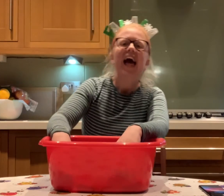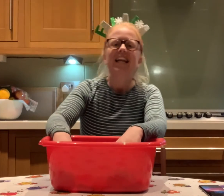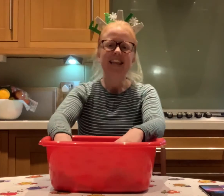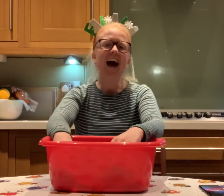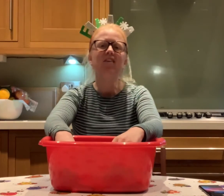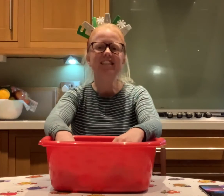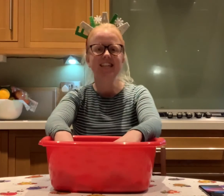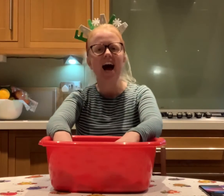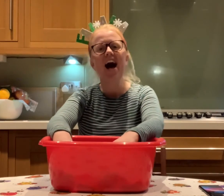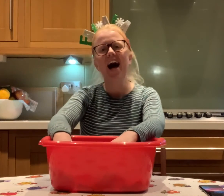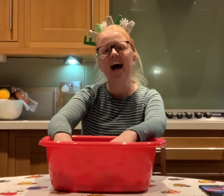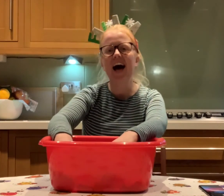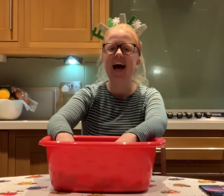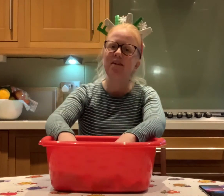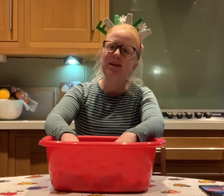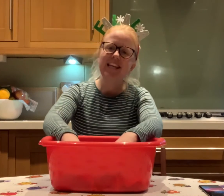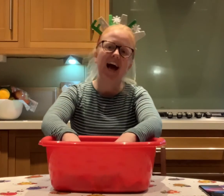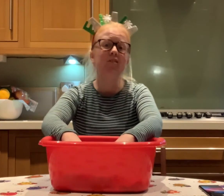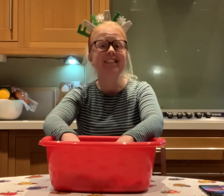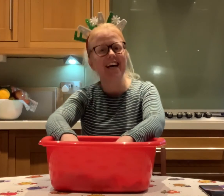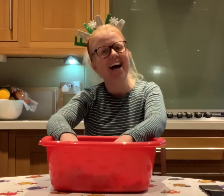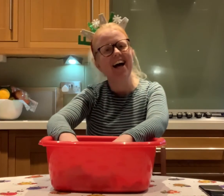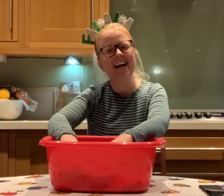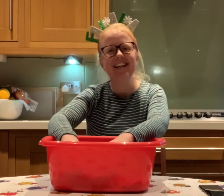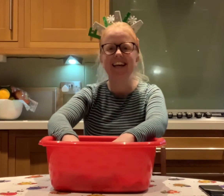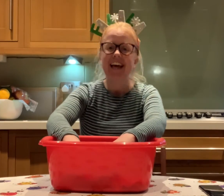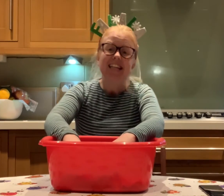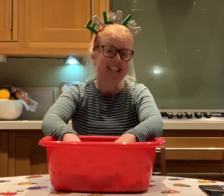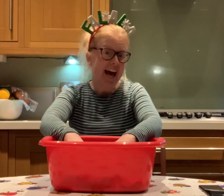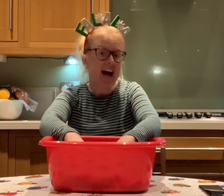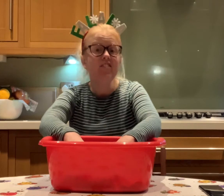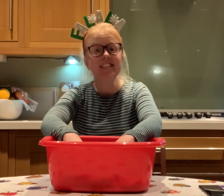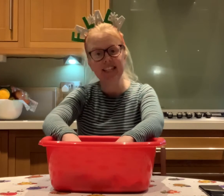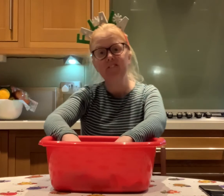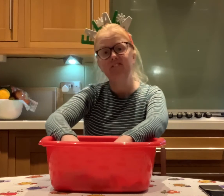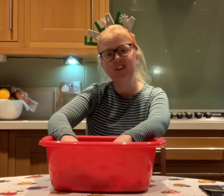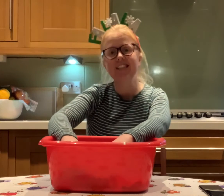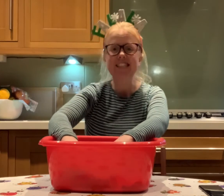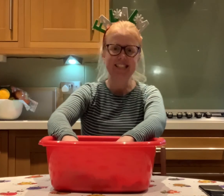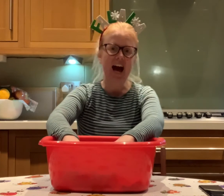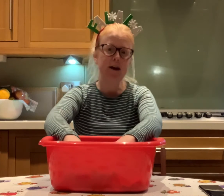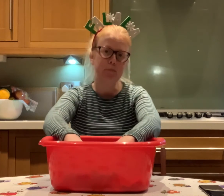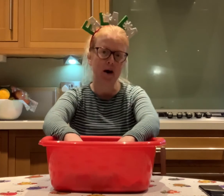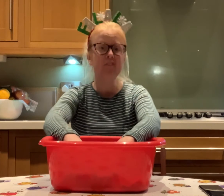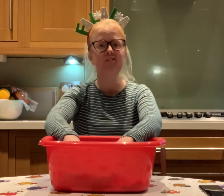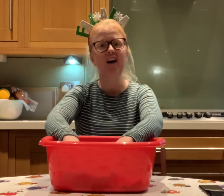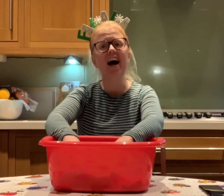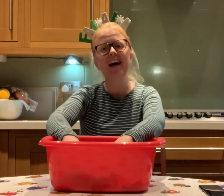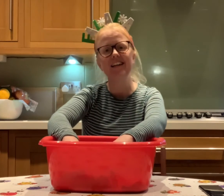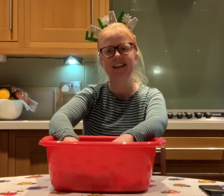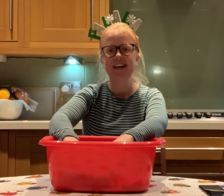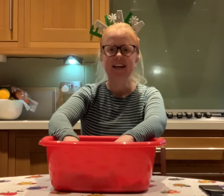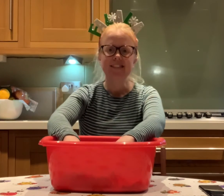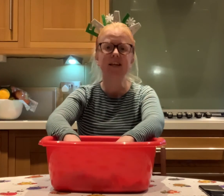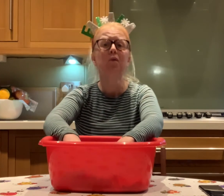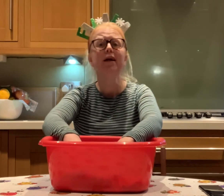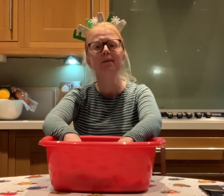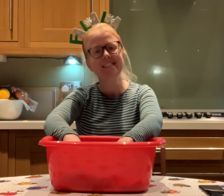Now it's time, and now we're done, to have a different type of fun. So we must